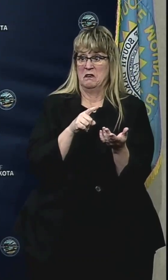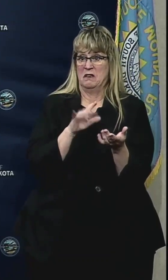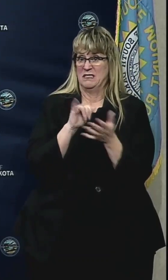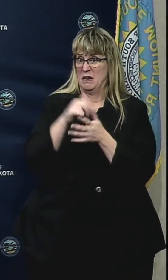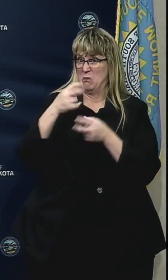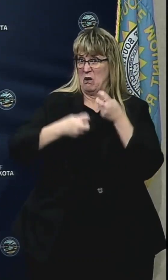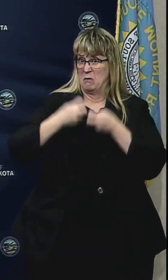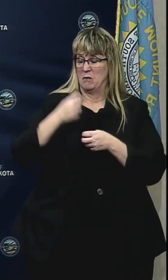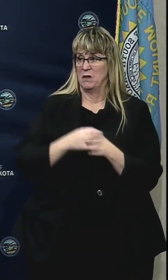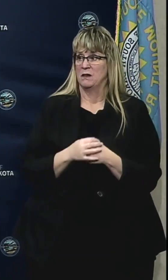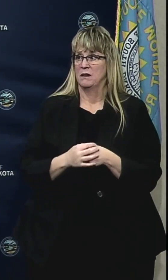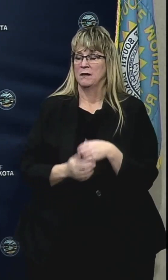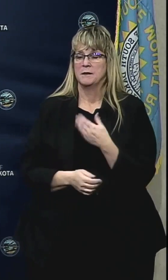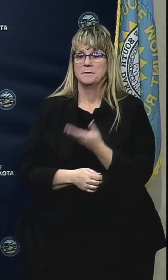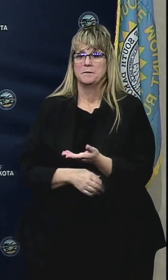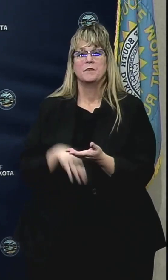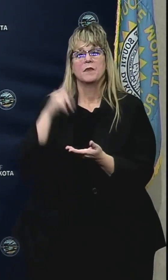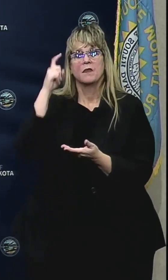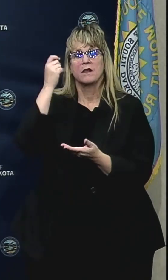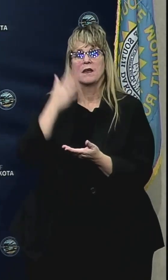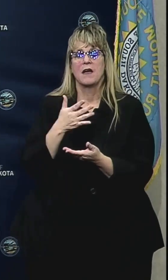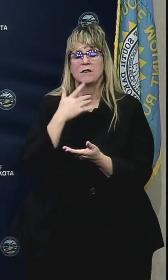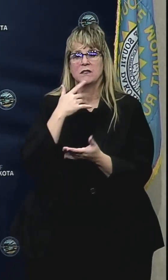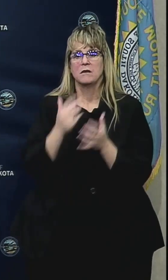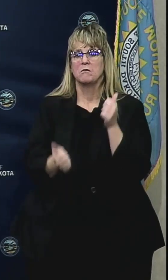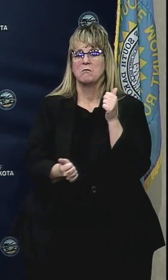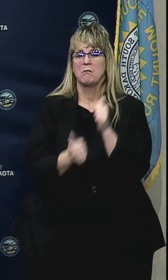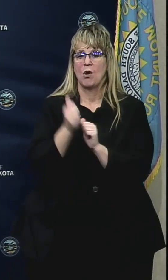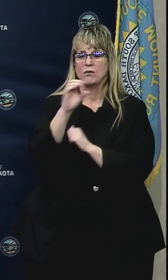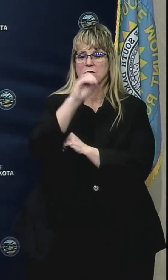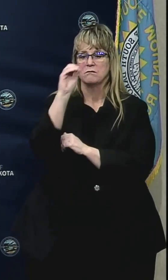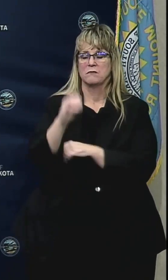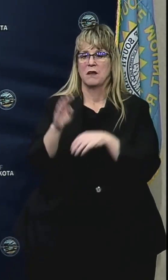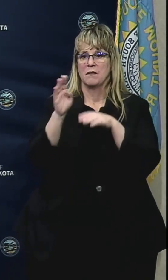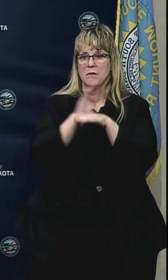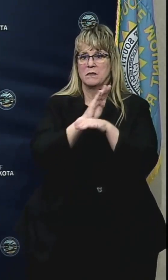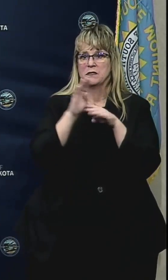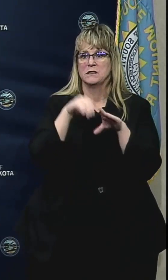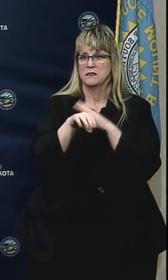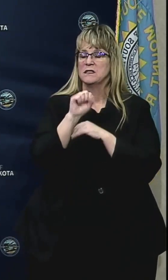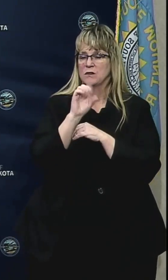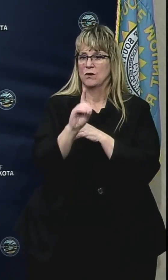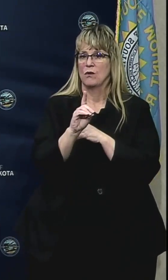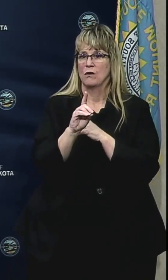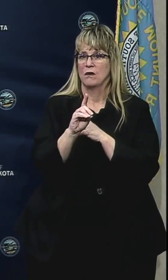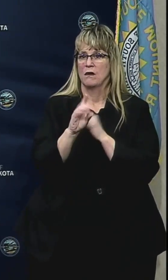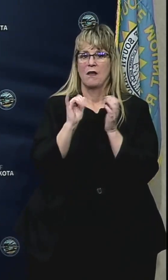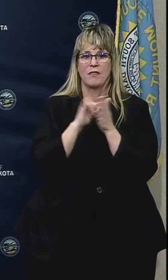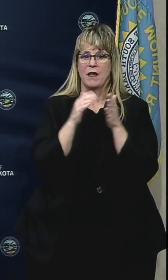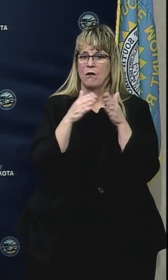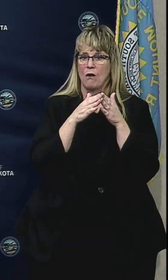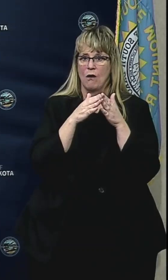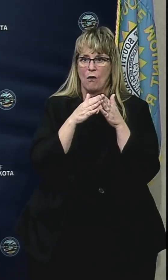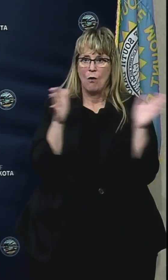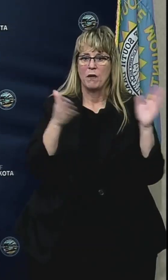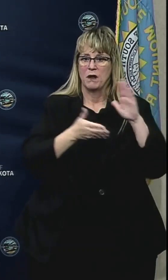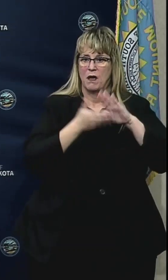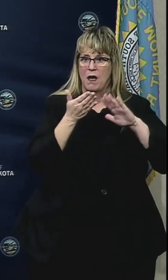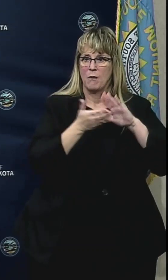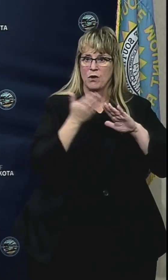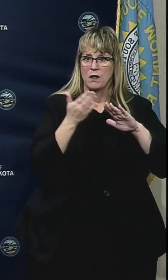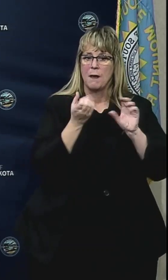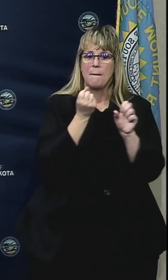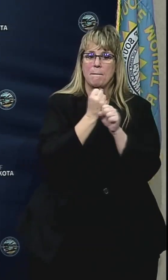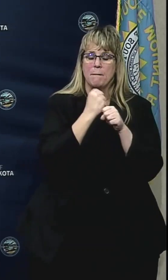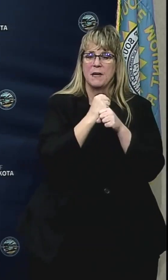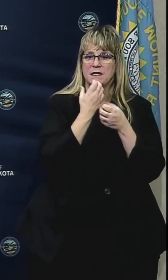a problem? You know, I would say the vast majority of the businesses in South Dakota that are still open and operating today have made it